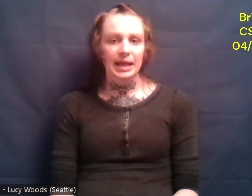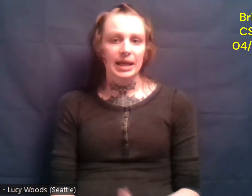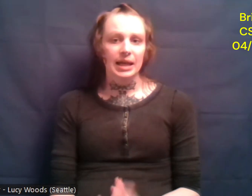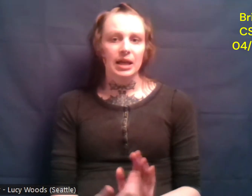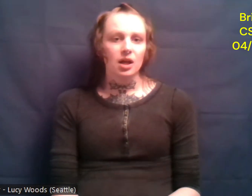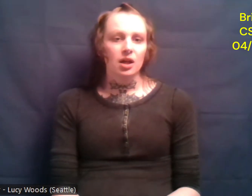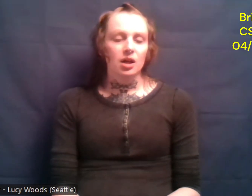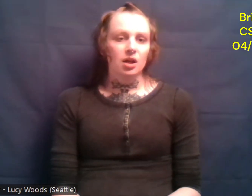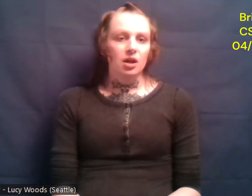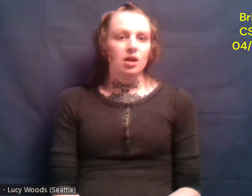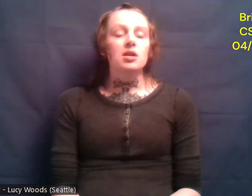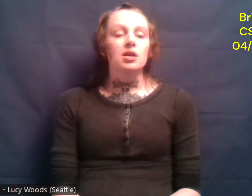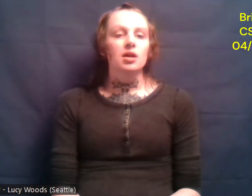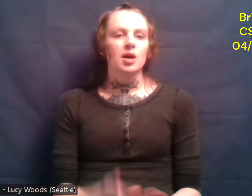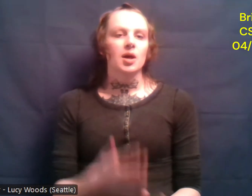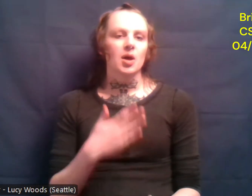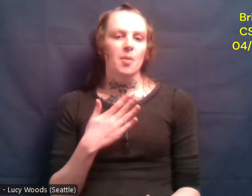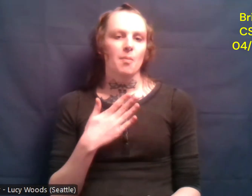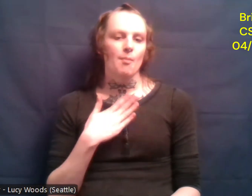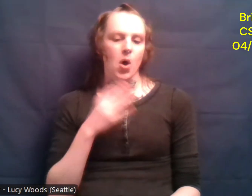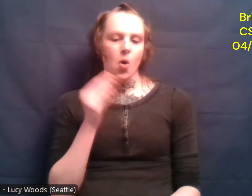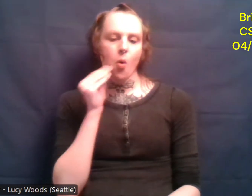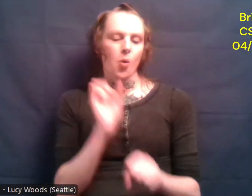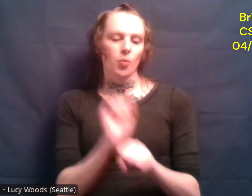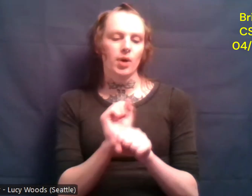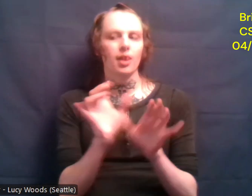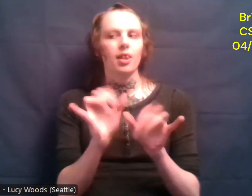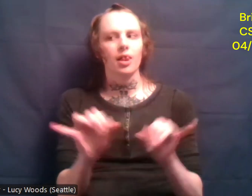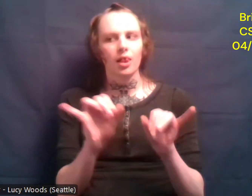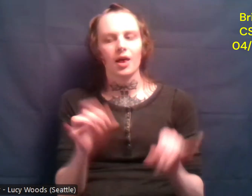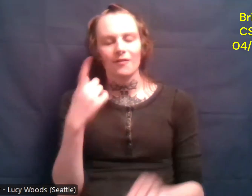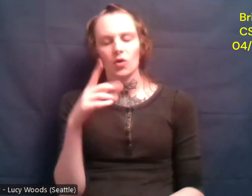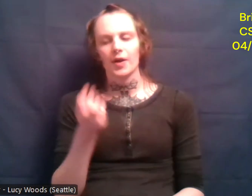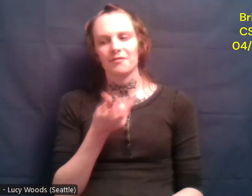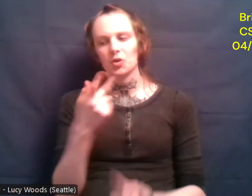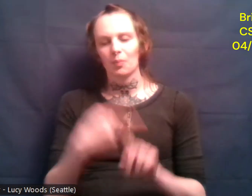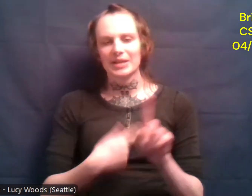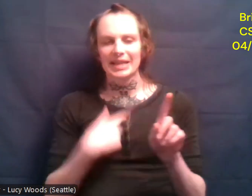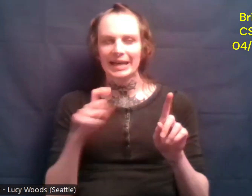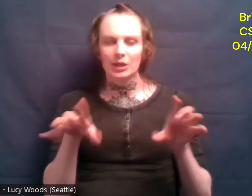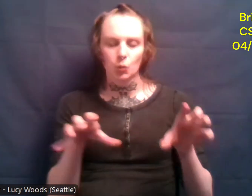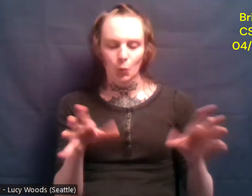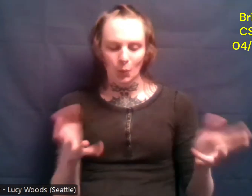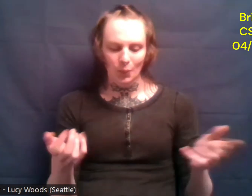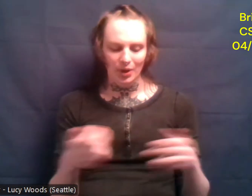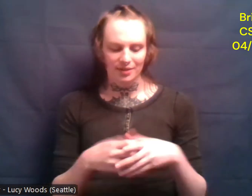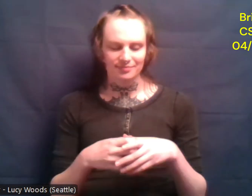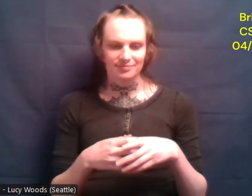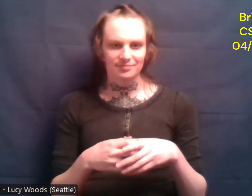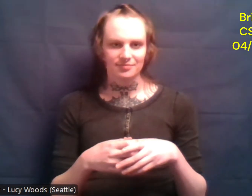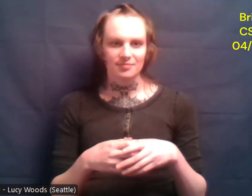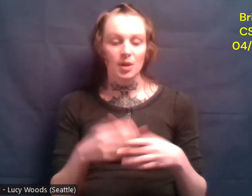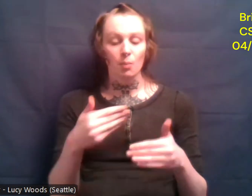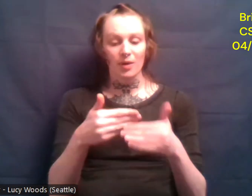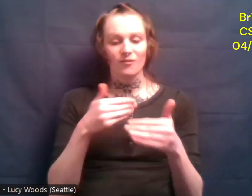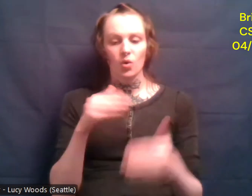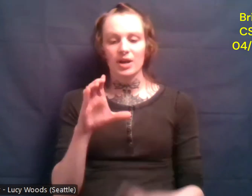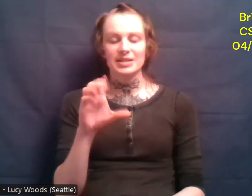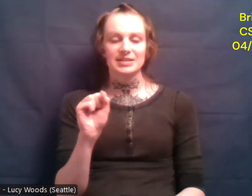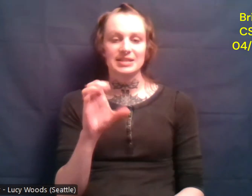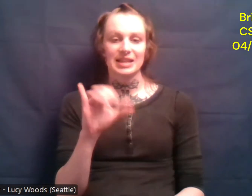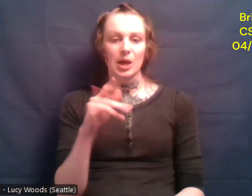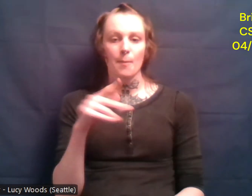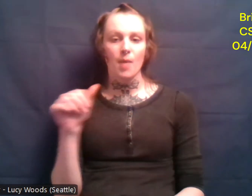I've had the same homework for like a few months, so I need to do it. But that's something new that I never learned about before, CSCYPAA and like all of the